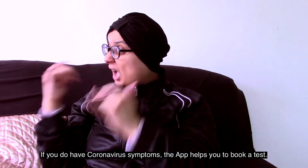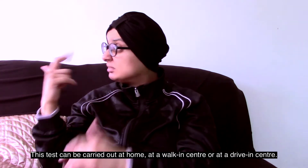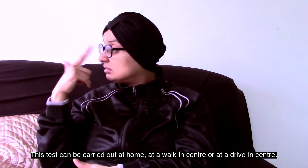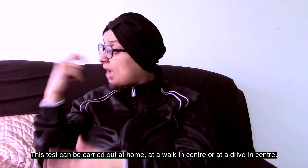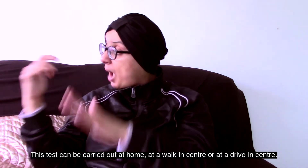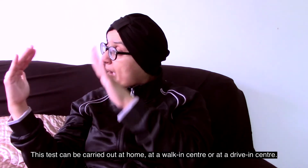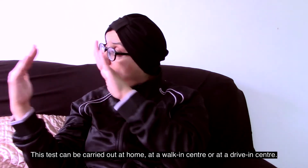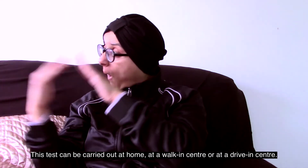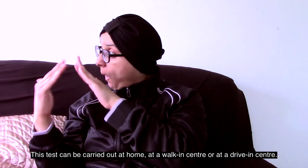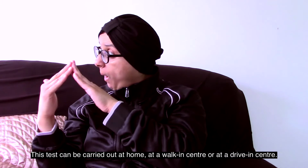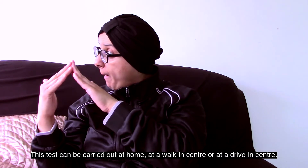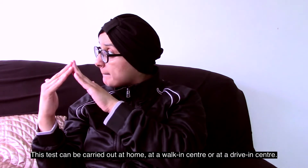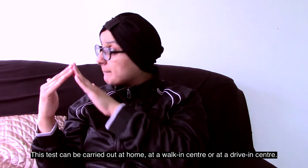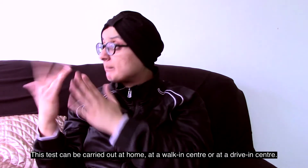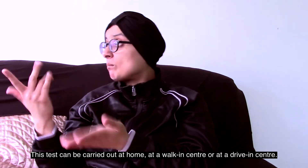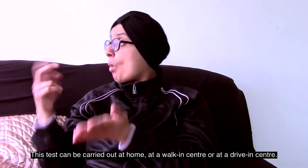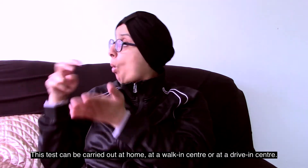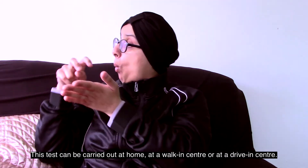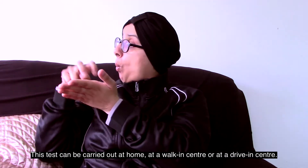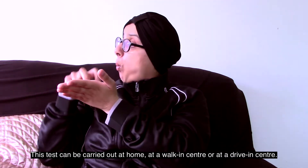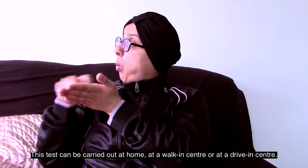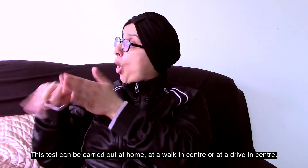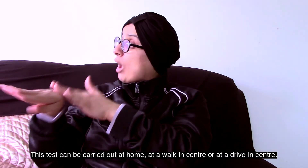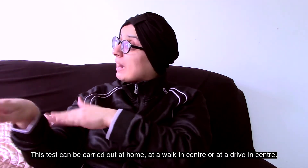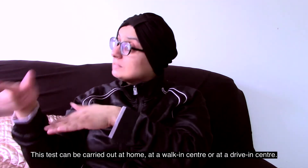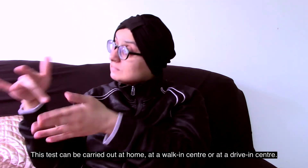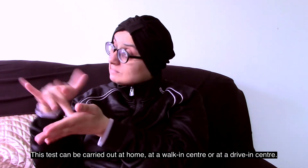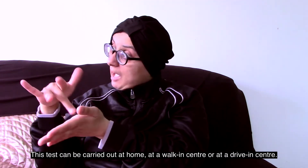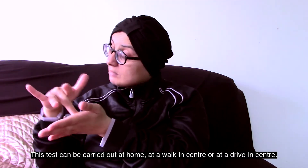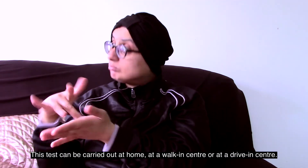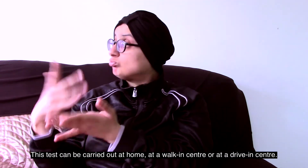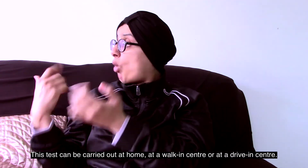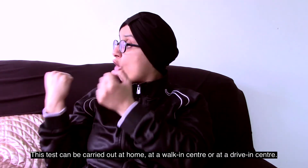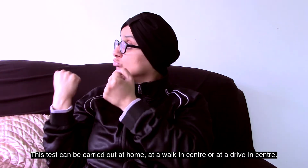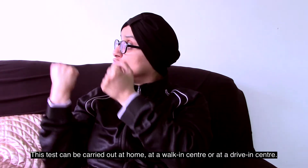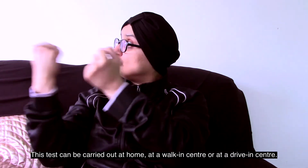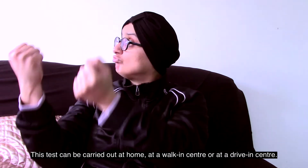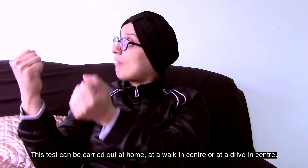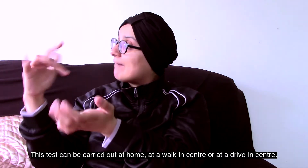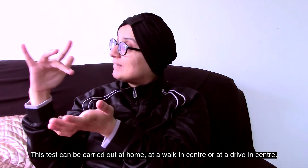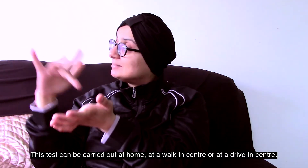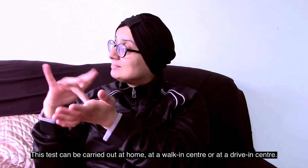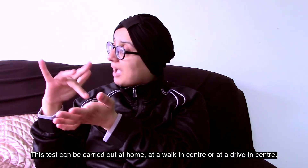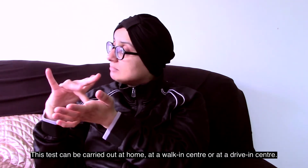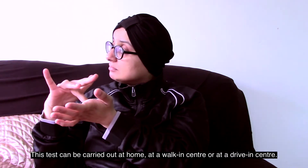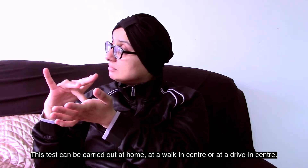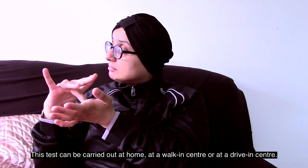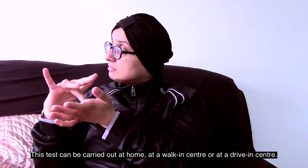This test can be carried out at home, at a walk-in centre, or at a drive-in centre.